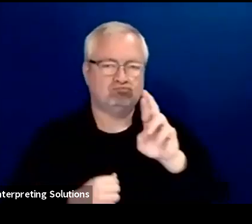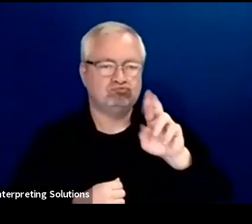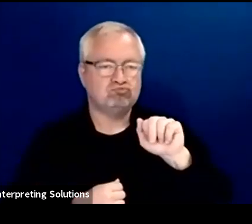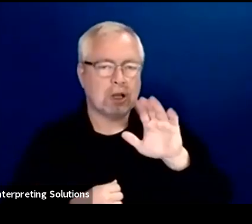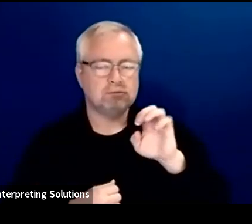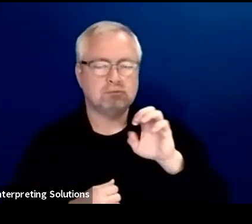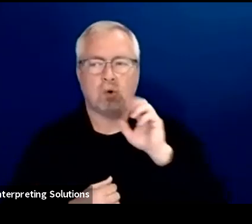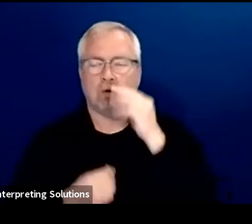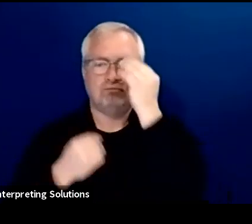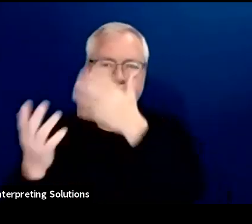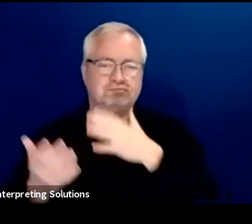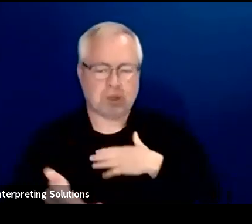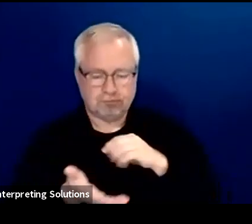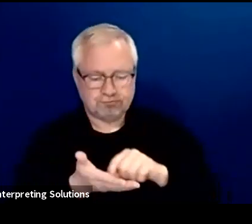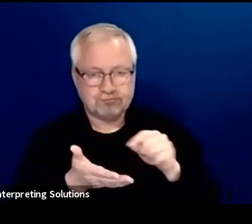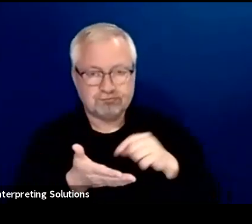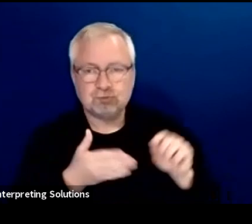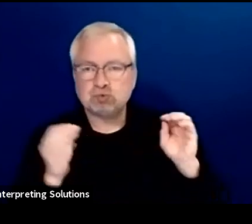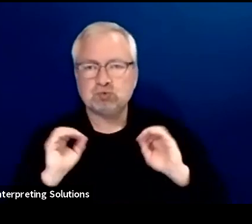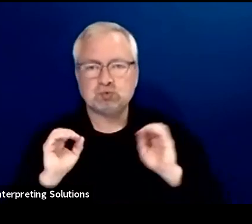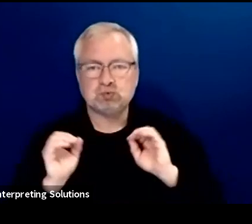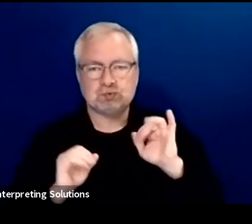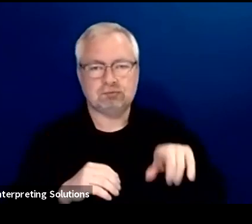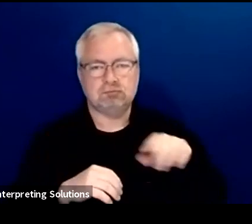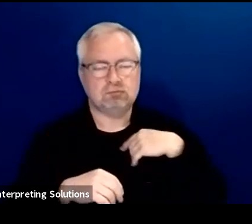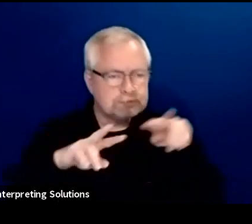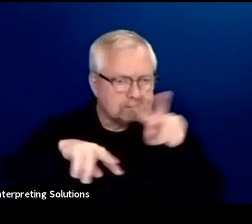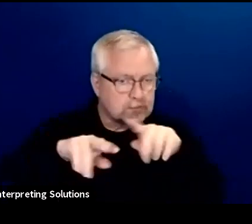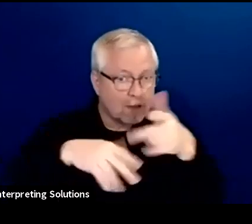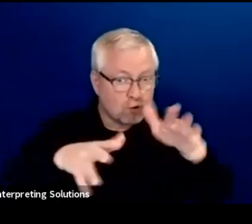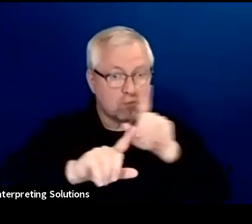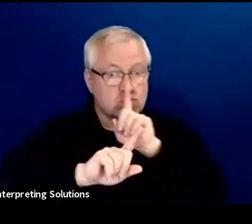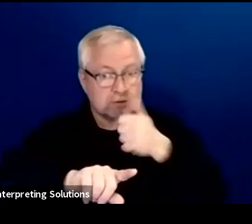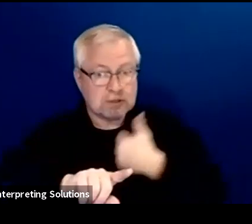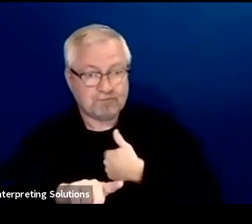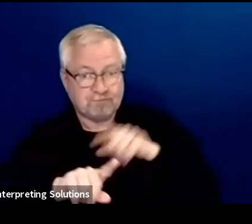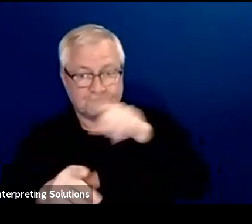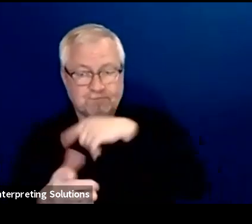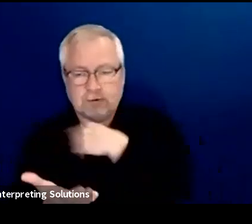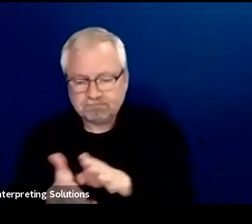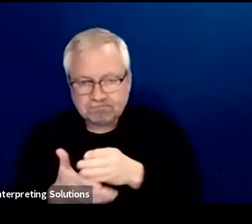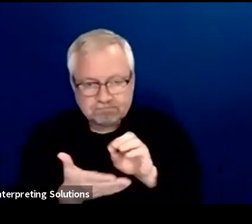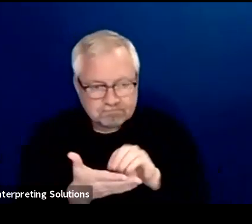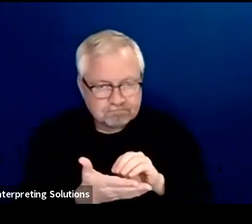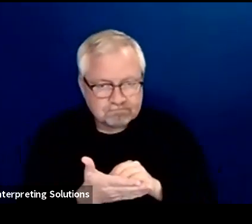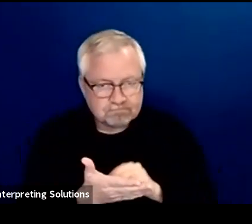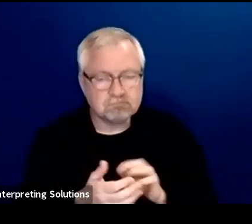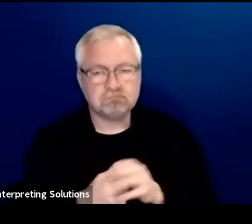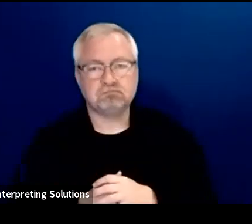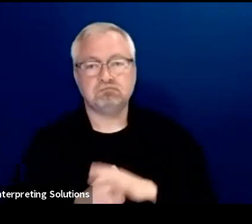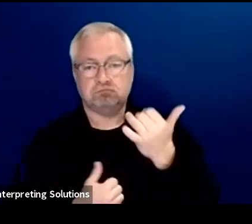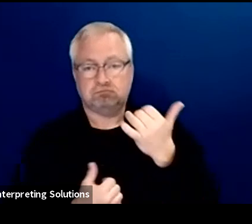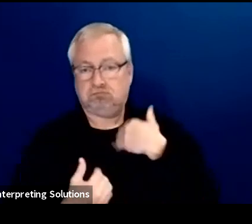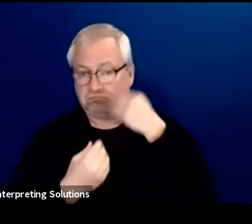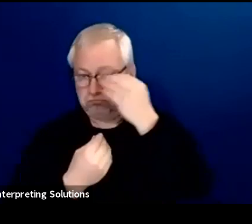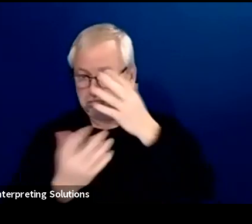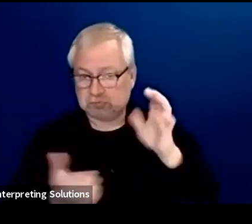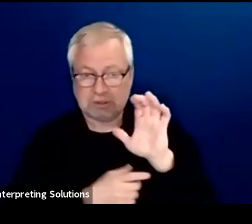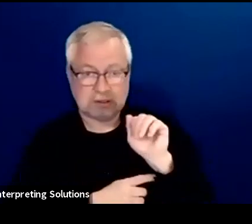data. What we know so far in terms of the breakdown of cases by race,